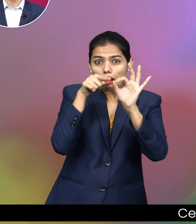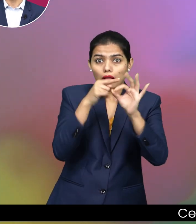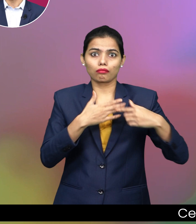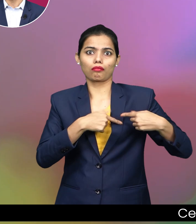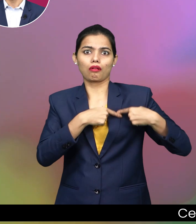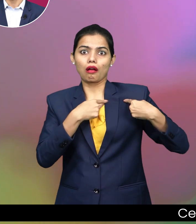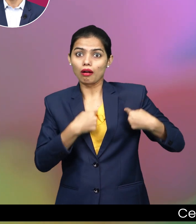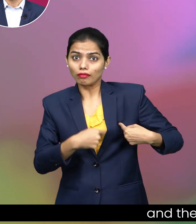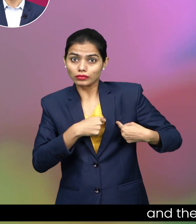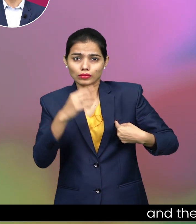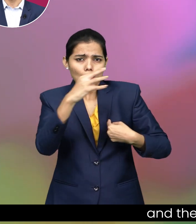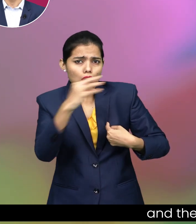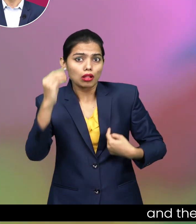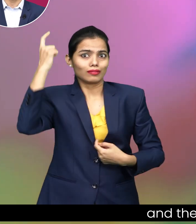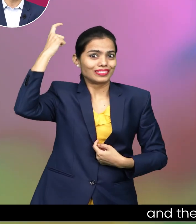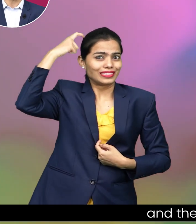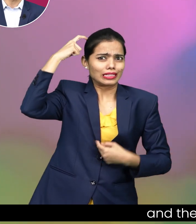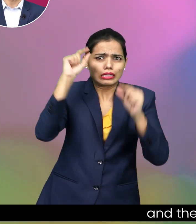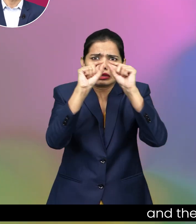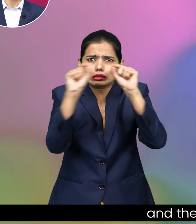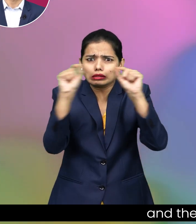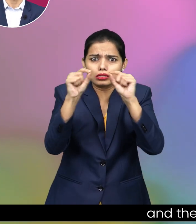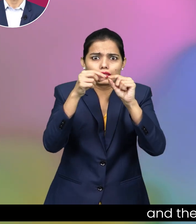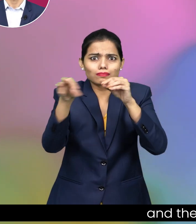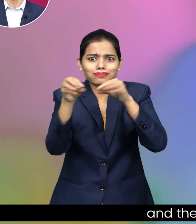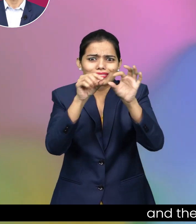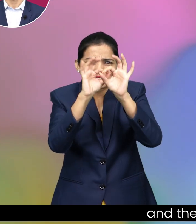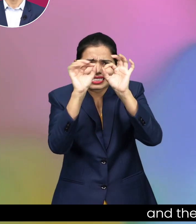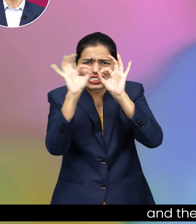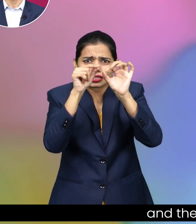Cells in the heart and the brain never divide.